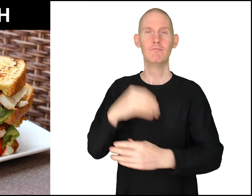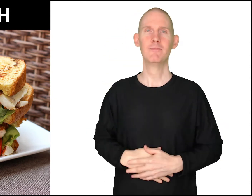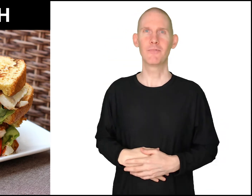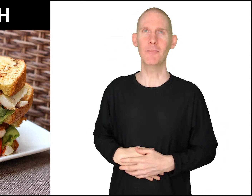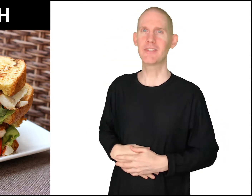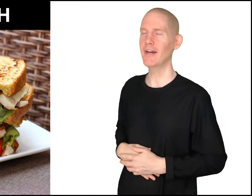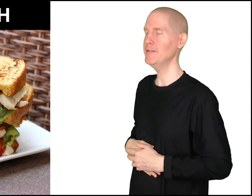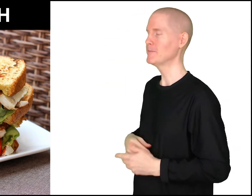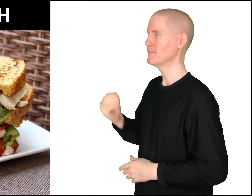From the side,